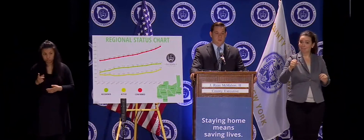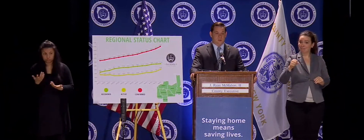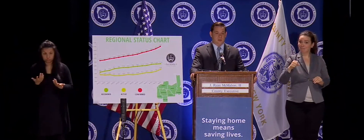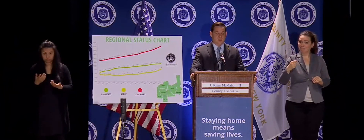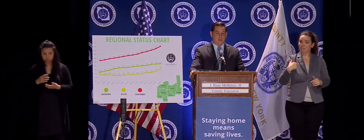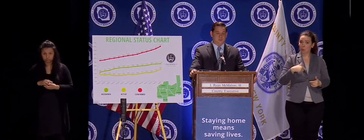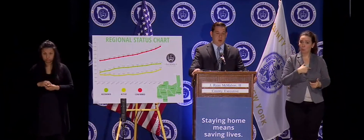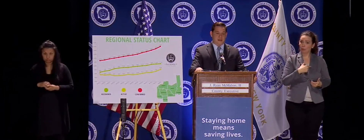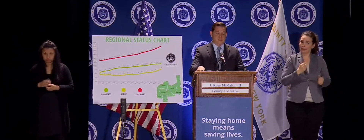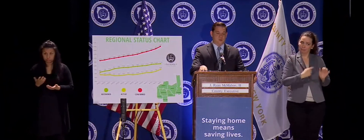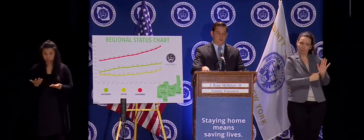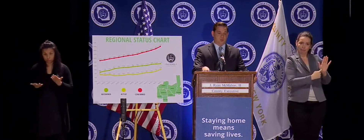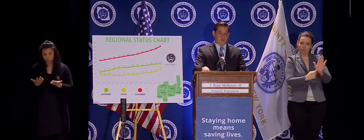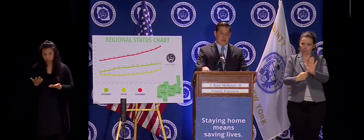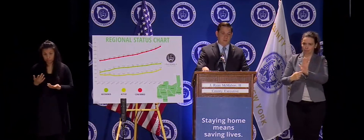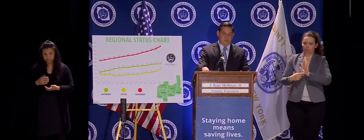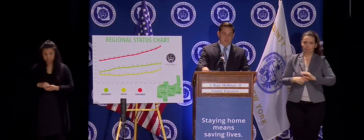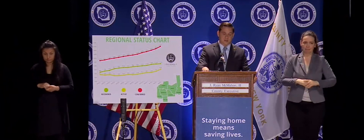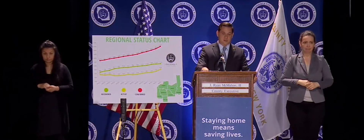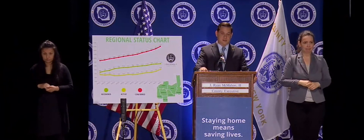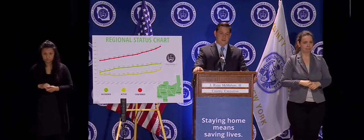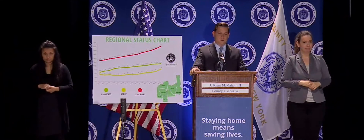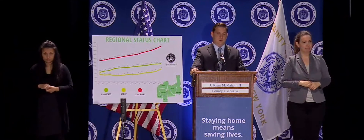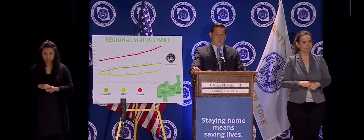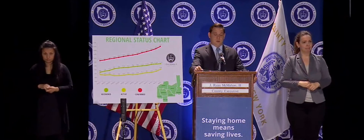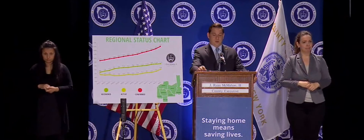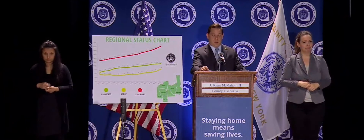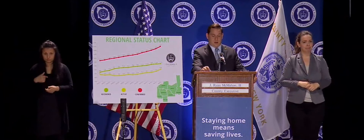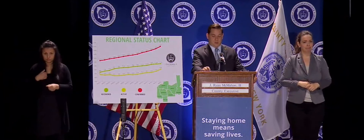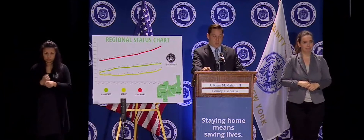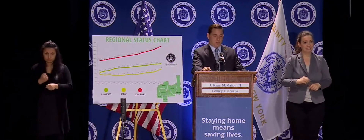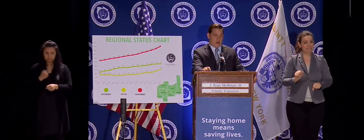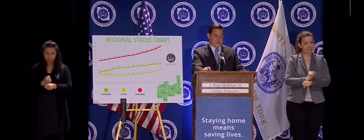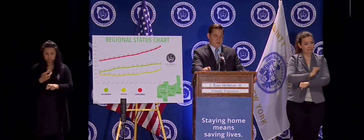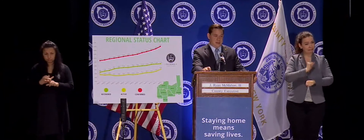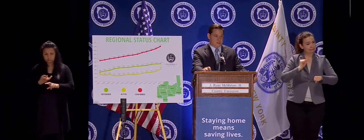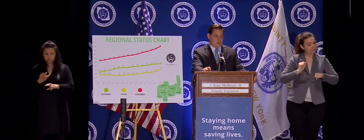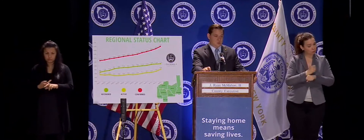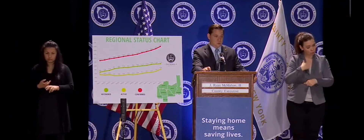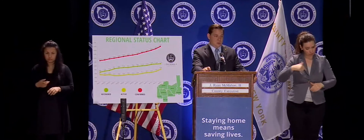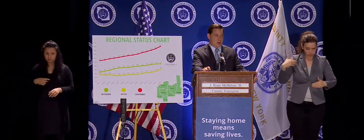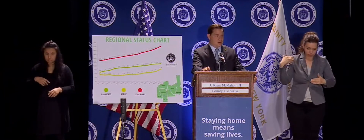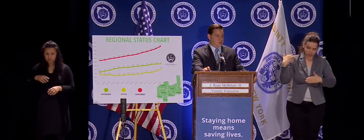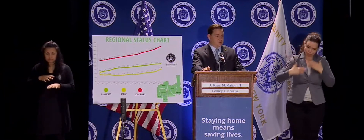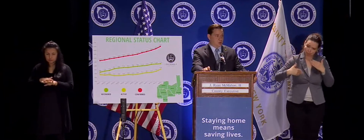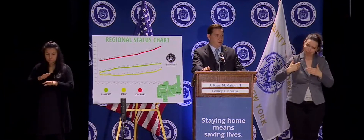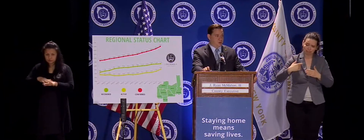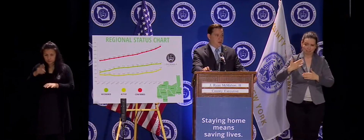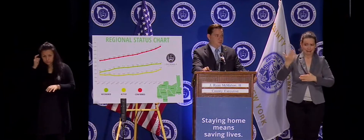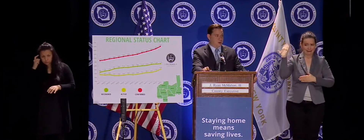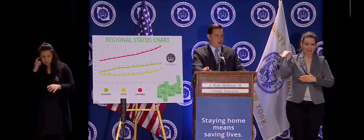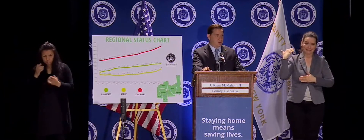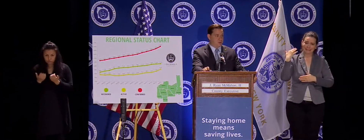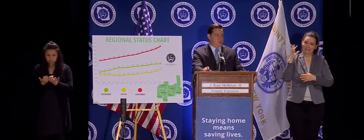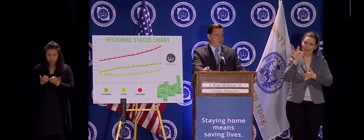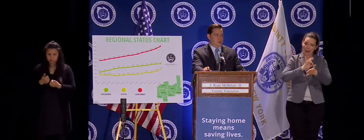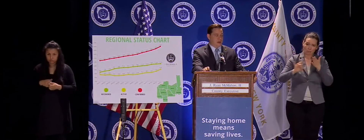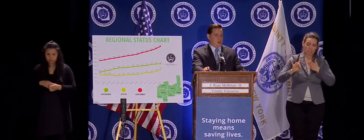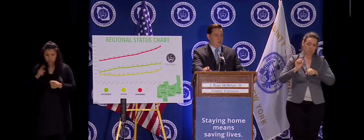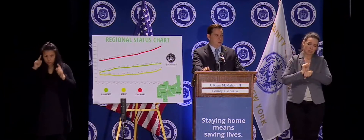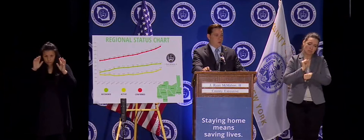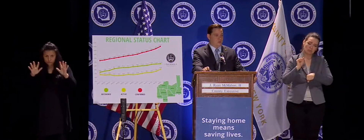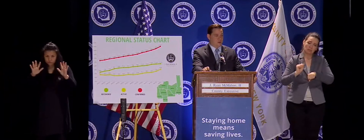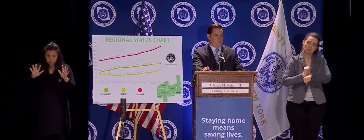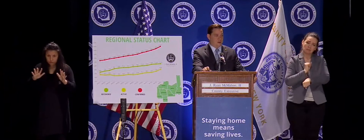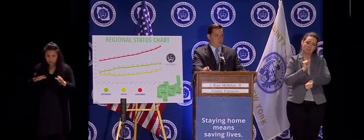we in this process, we've put that much diligence into our thought process, not just how does this work for us, but how